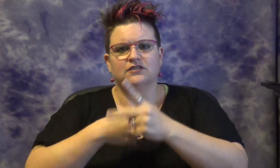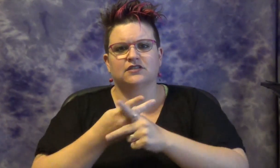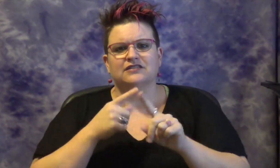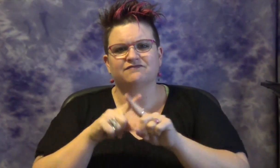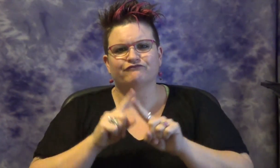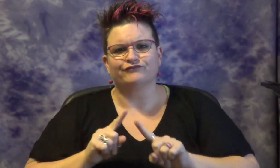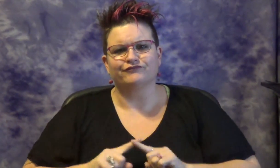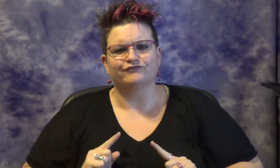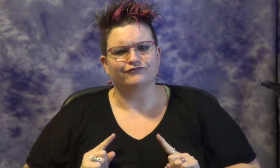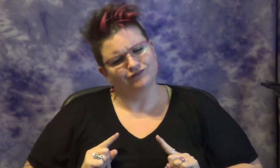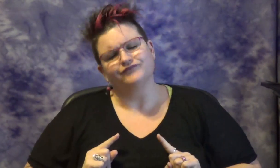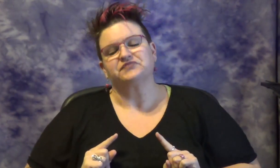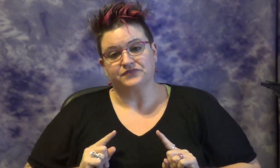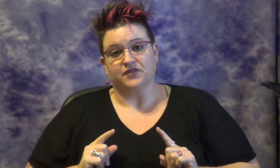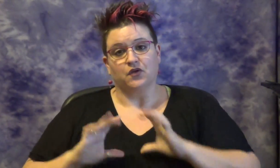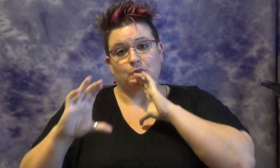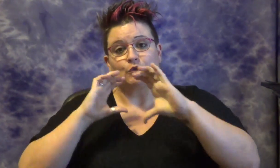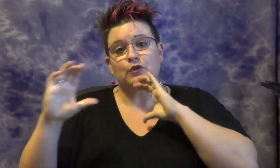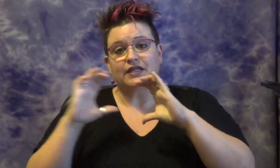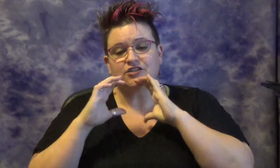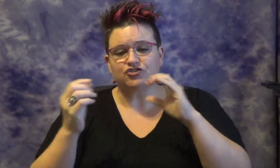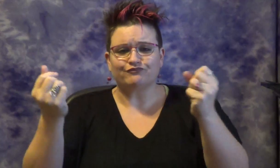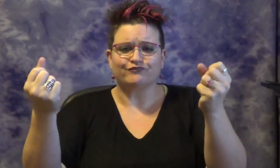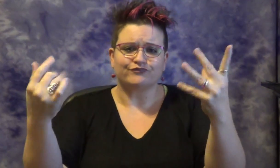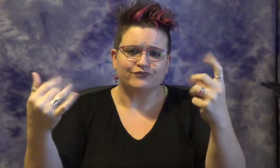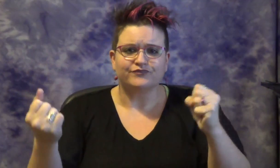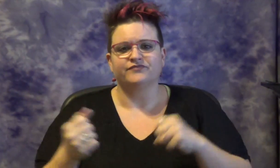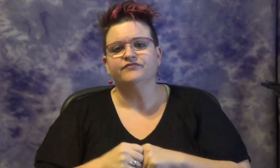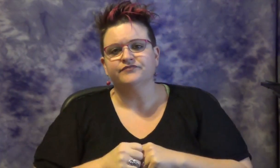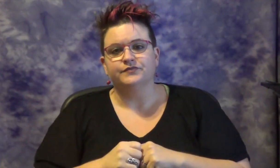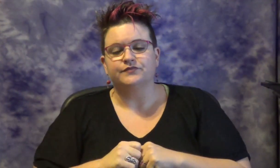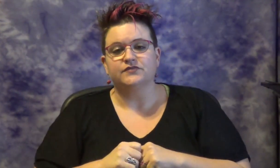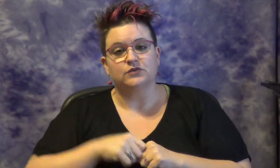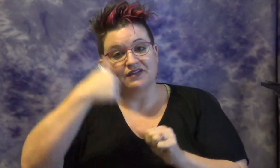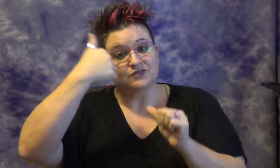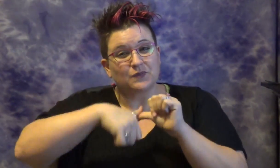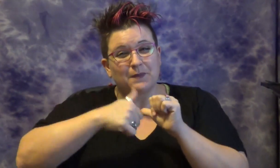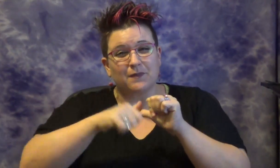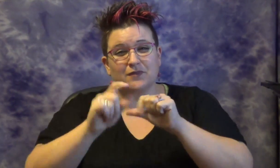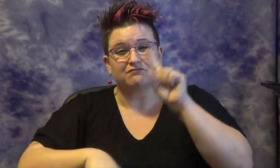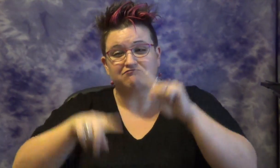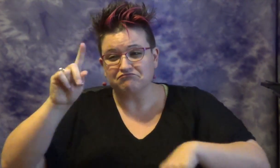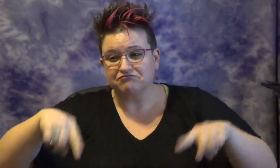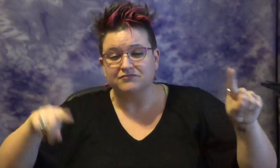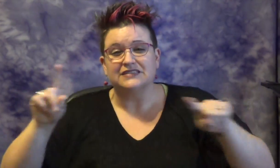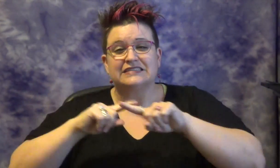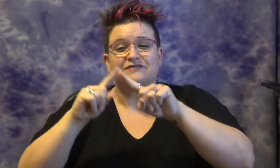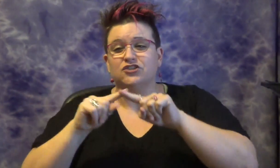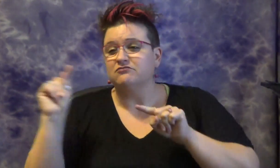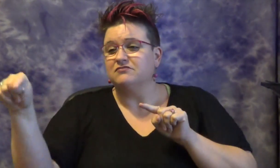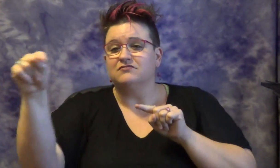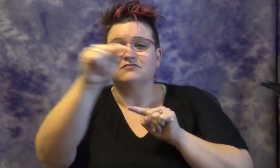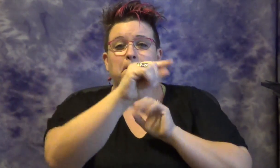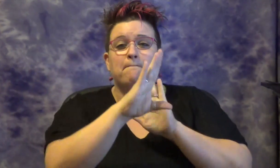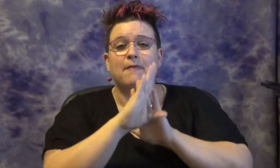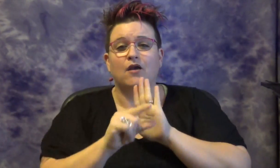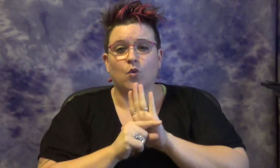deaf world in the community use so many different ways of communicating. You have to remember the